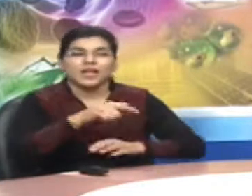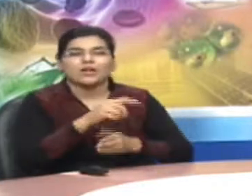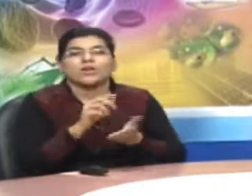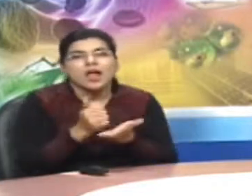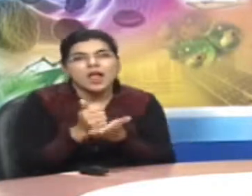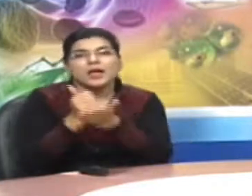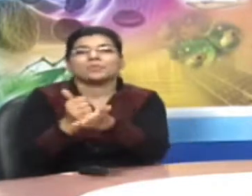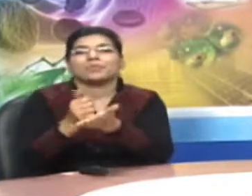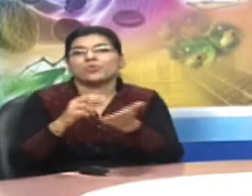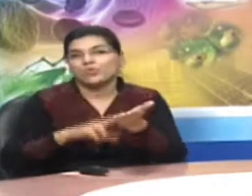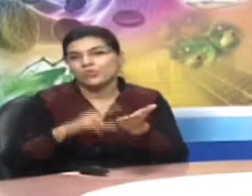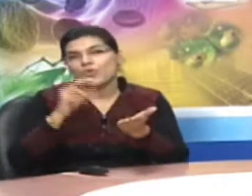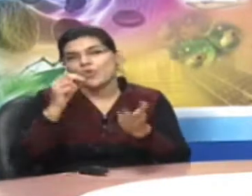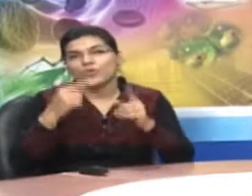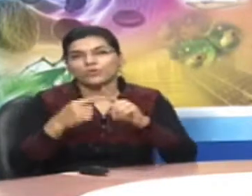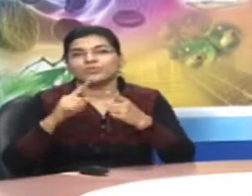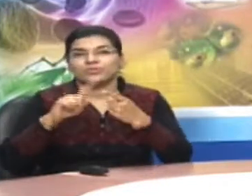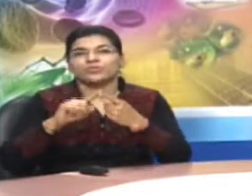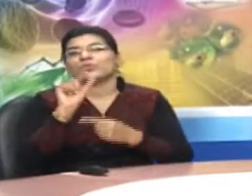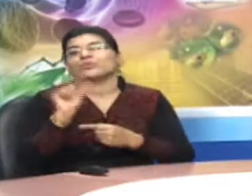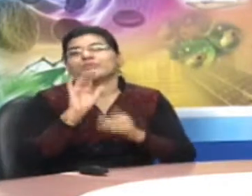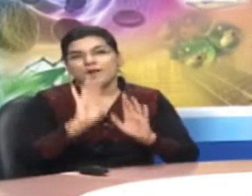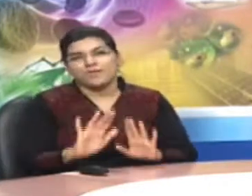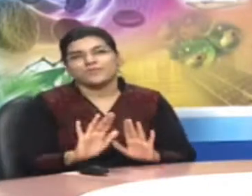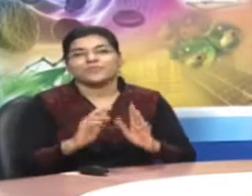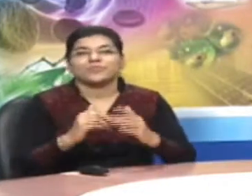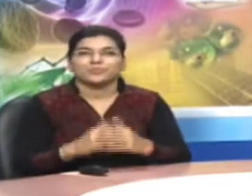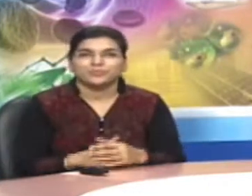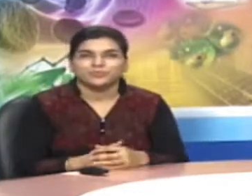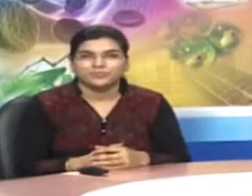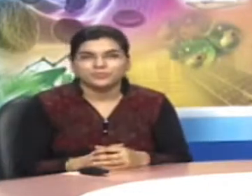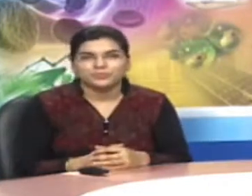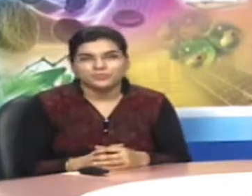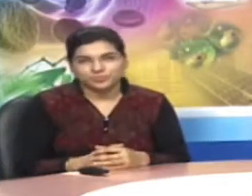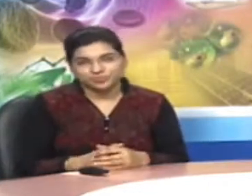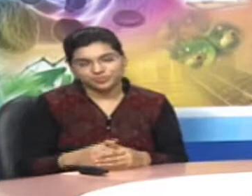giving the presentation. These notes can help you guide further.